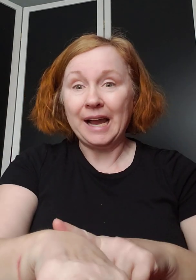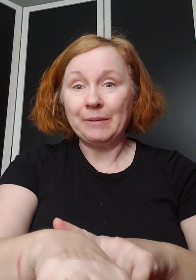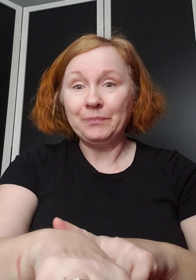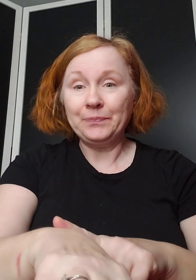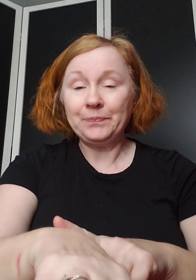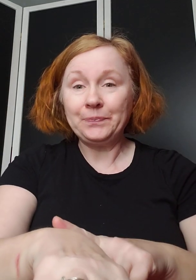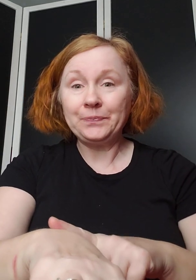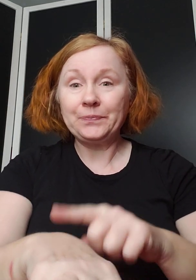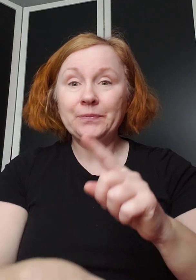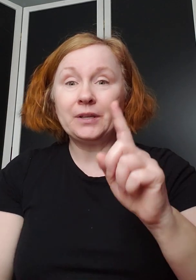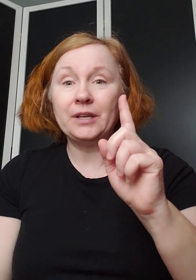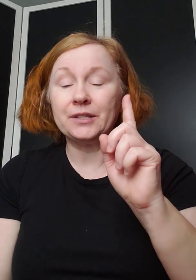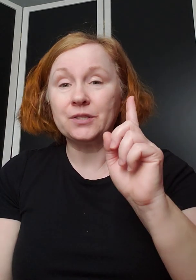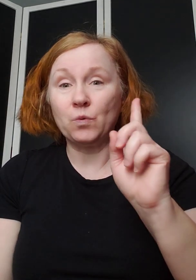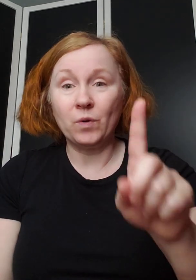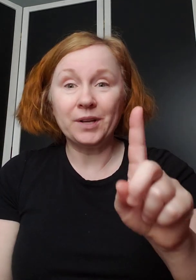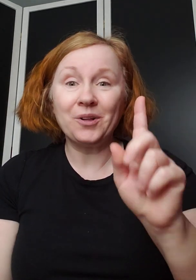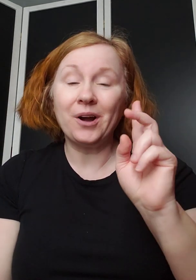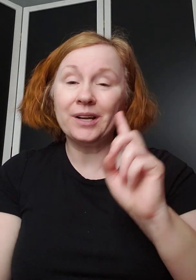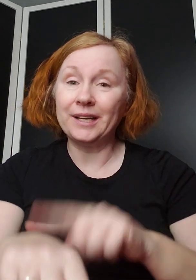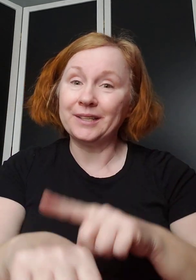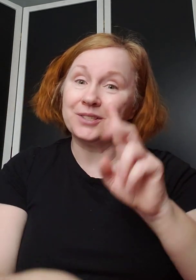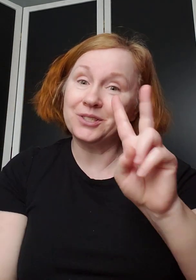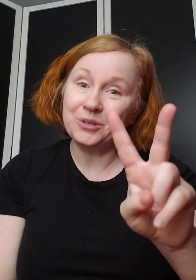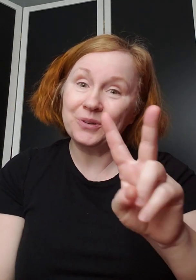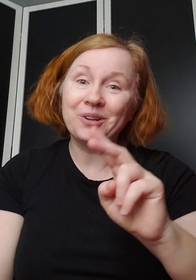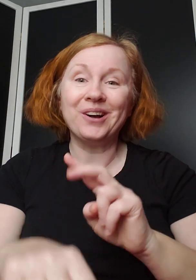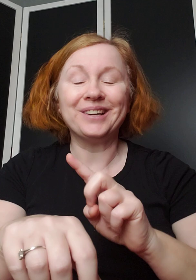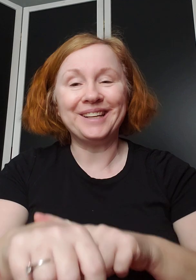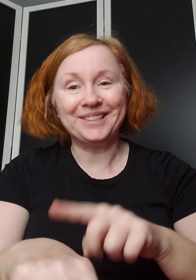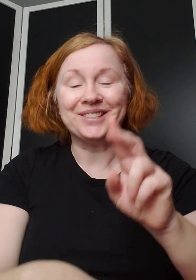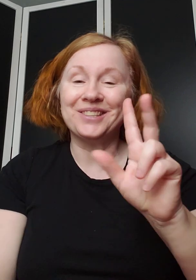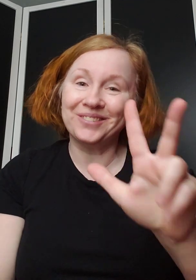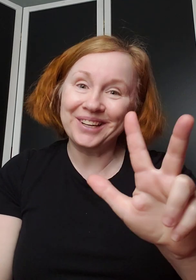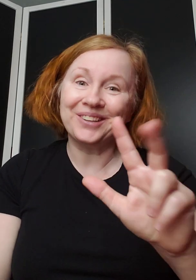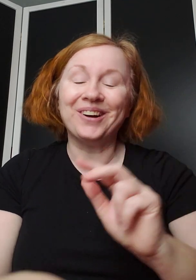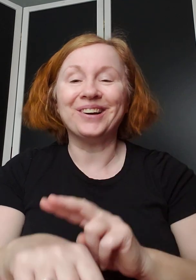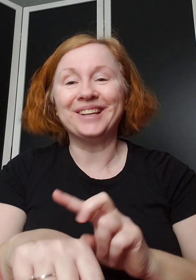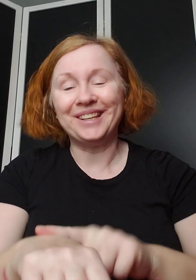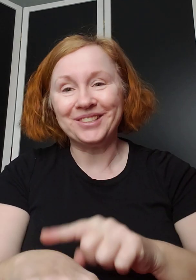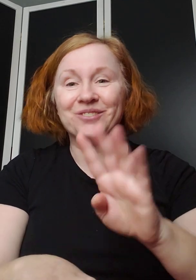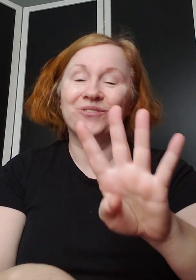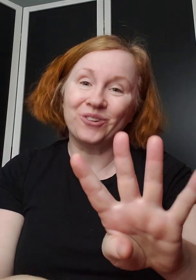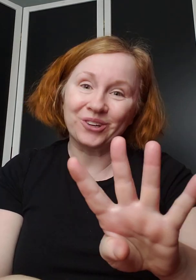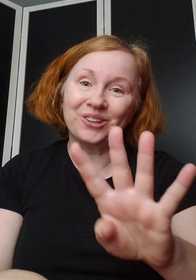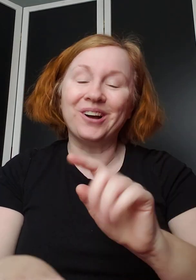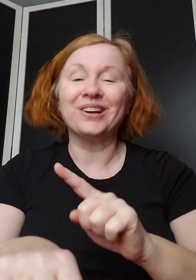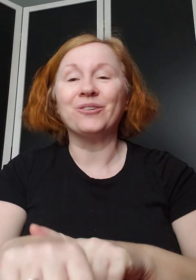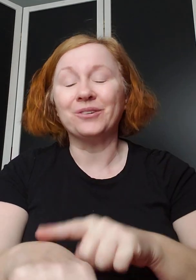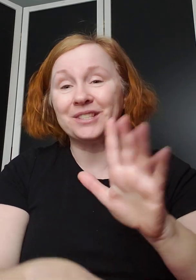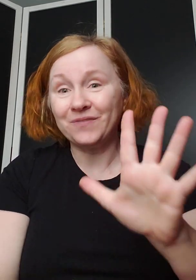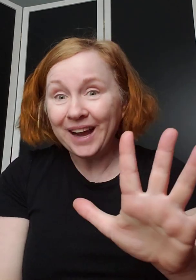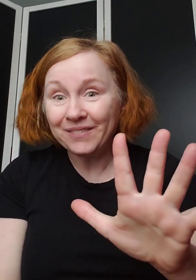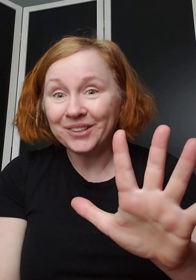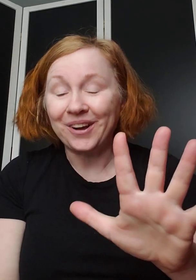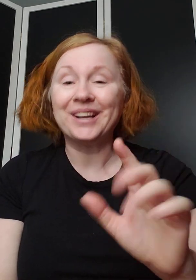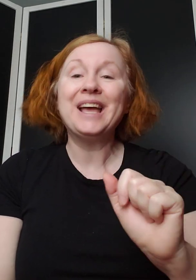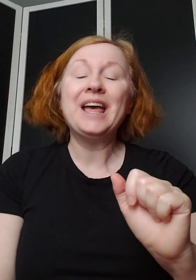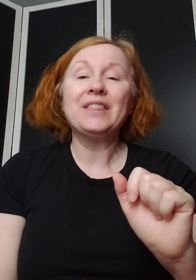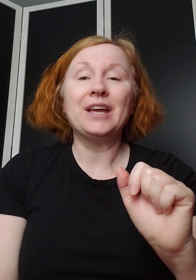time, it's 1 o'clock, it's 2 o'clock, it's 3 o'clock, it's 4 o'clock, or it's 5 o'clock, then